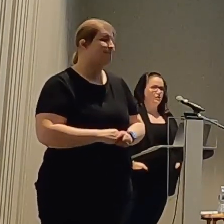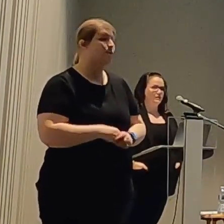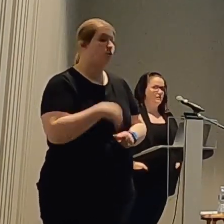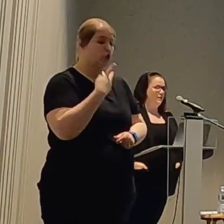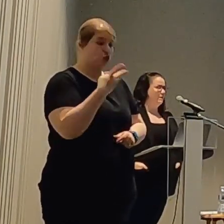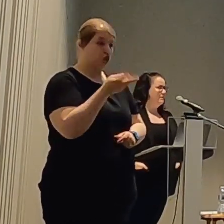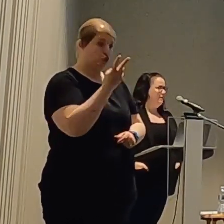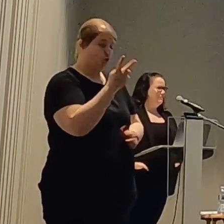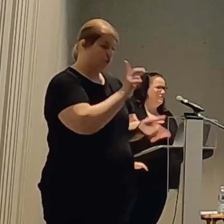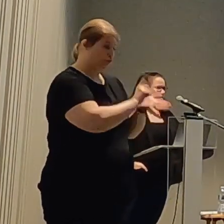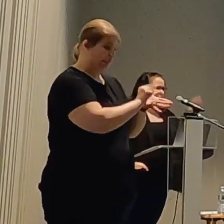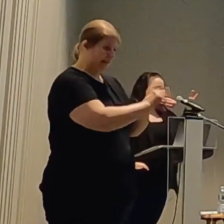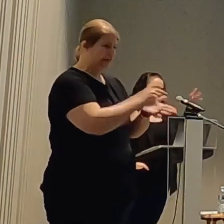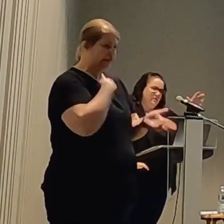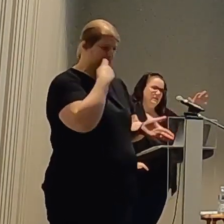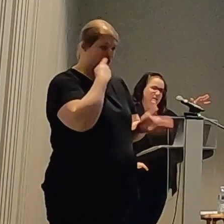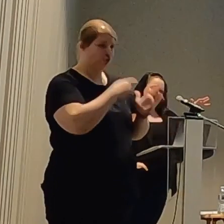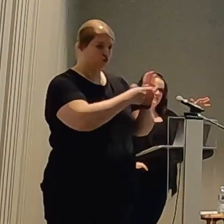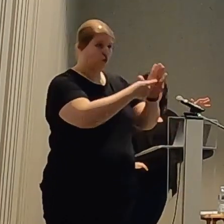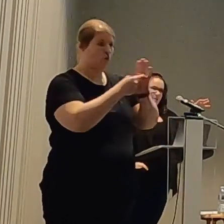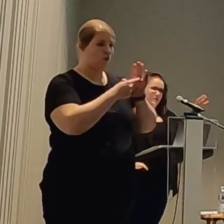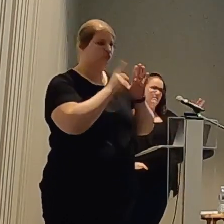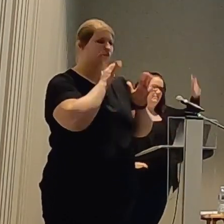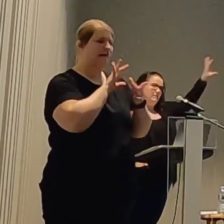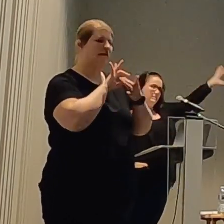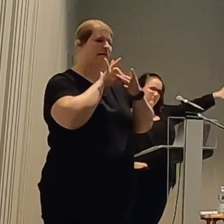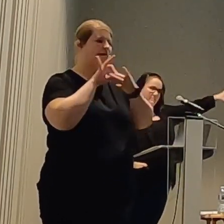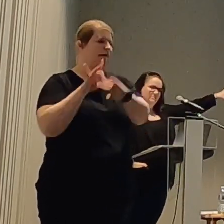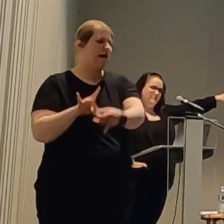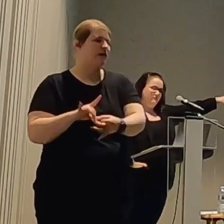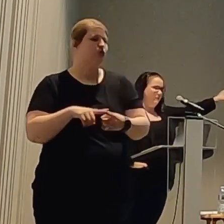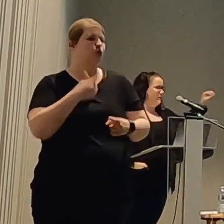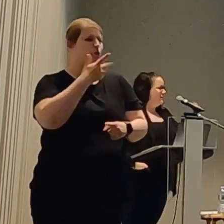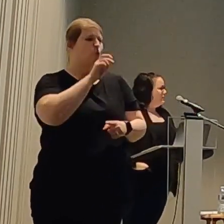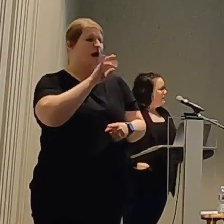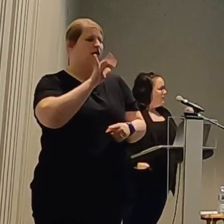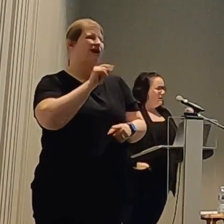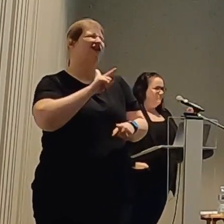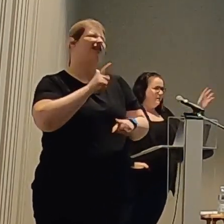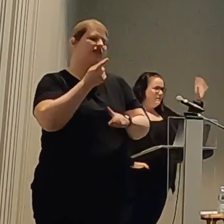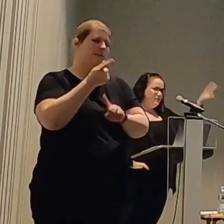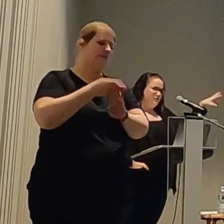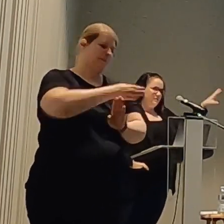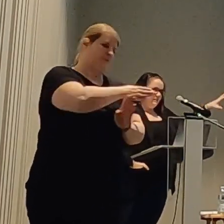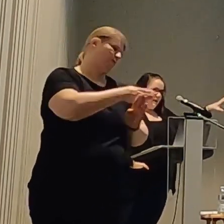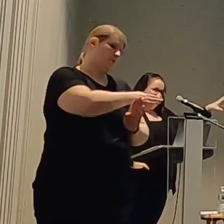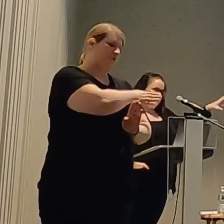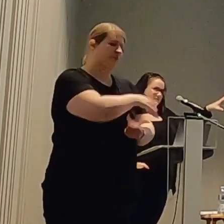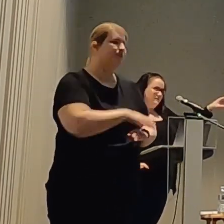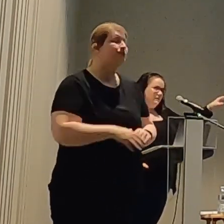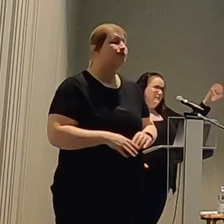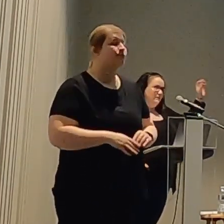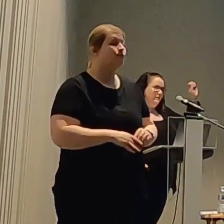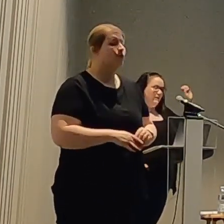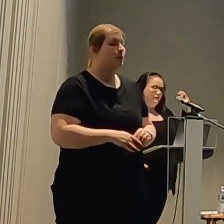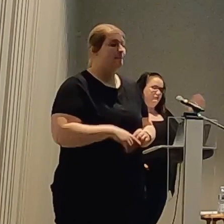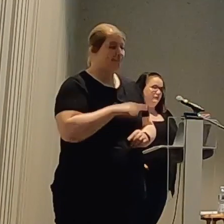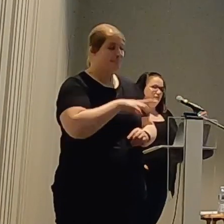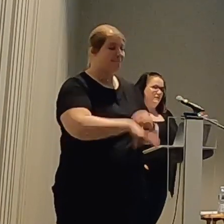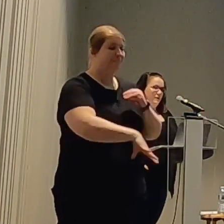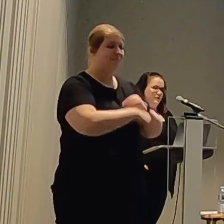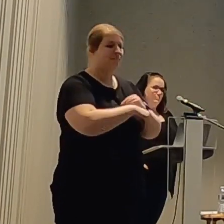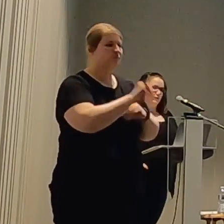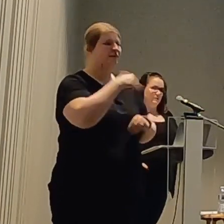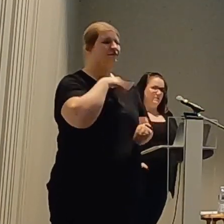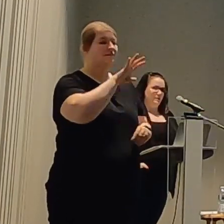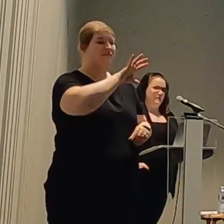that we just saw, which connected to Guernica, but a little bit before, in addition to that, there are